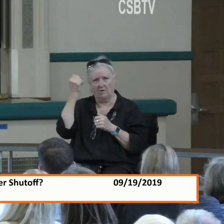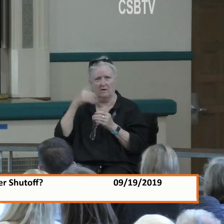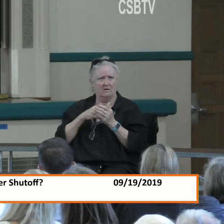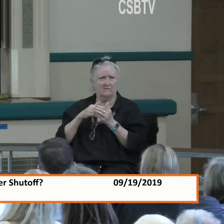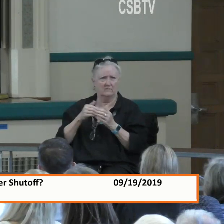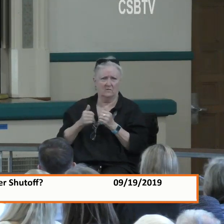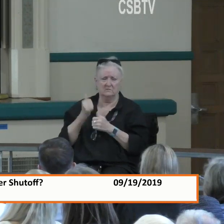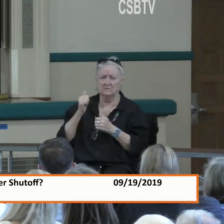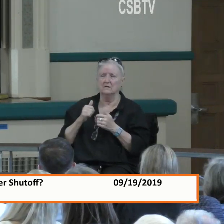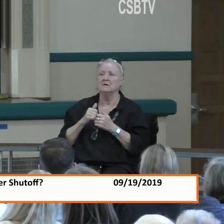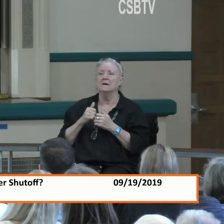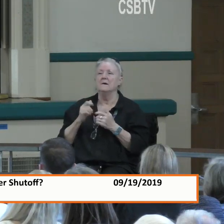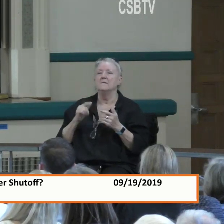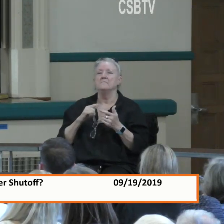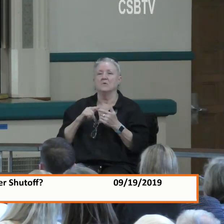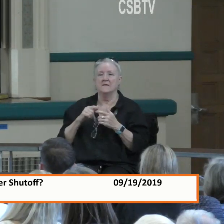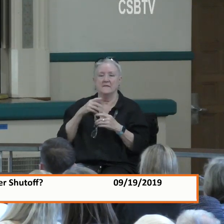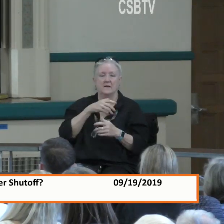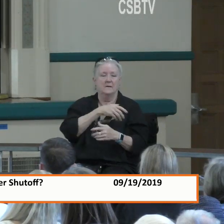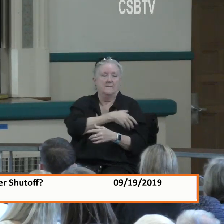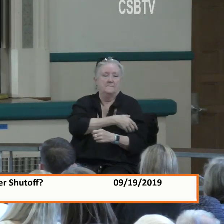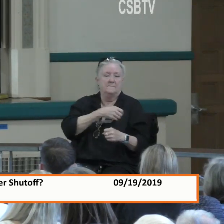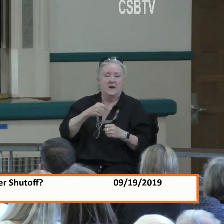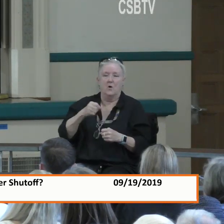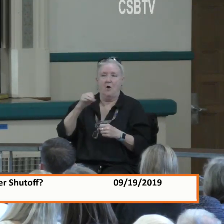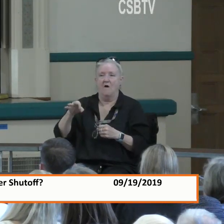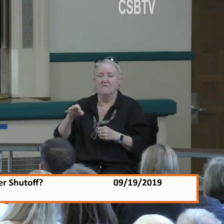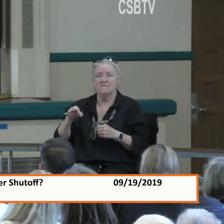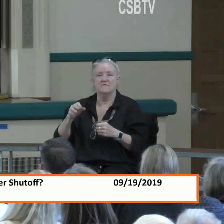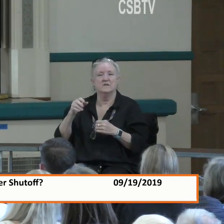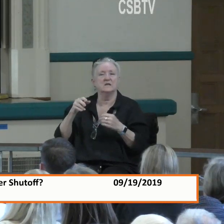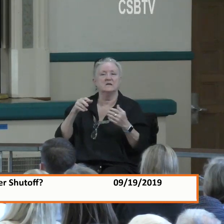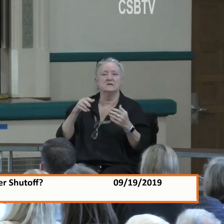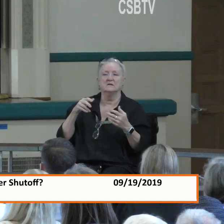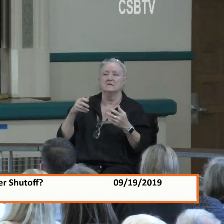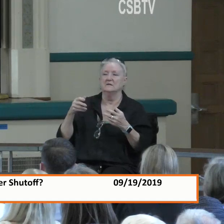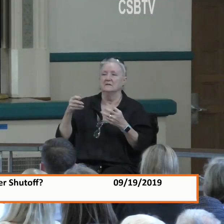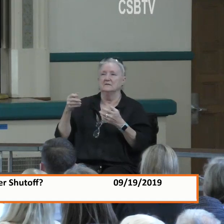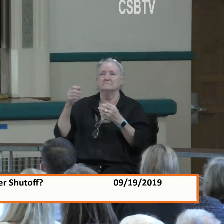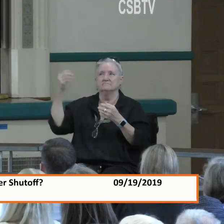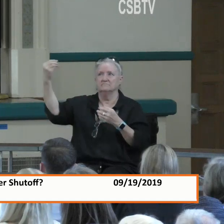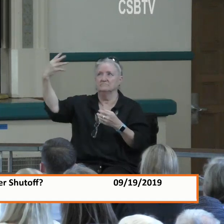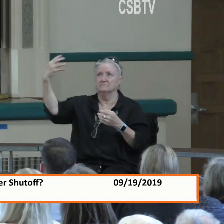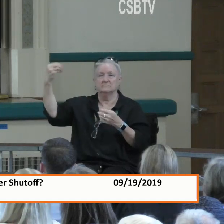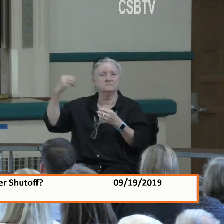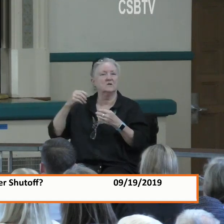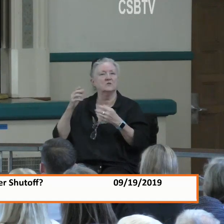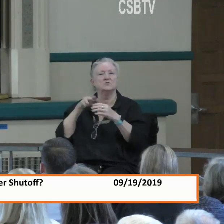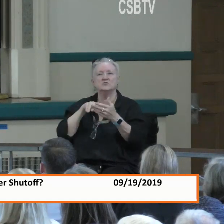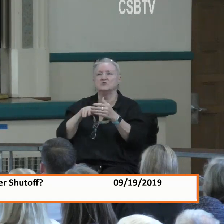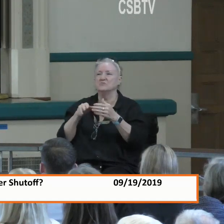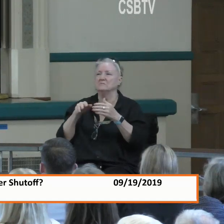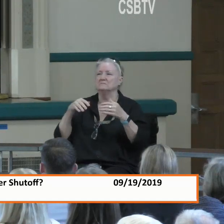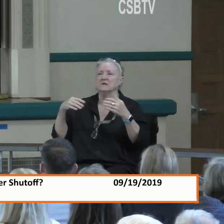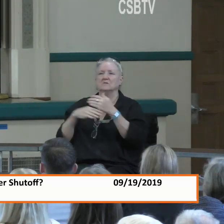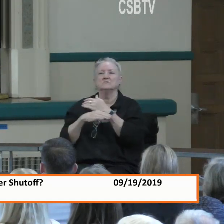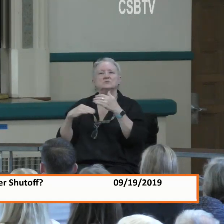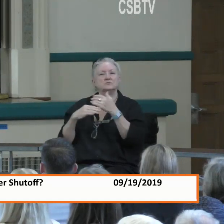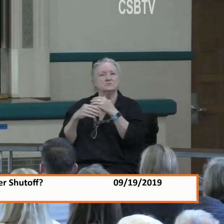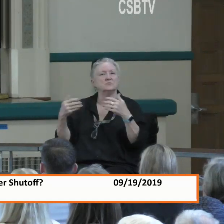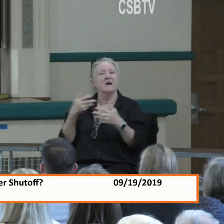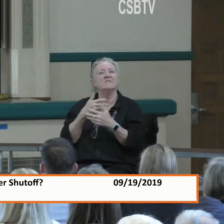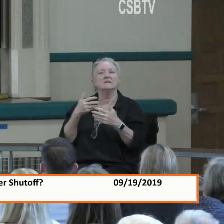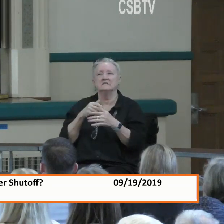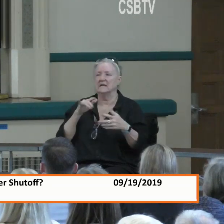most, is when the power goes out, the traffic lights go out, the street lights go out, and our level of